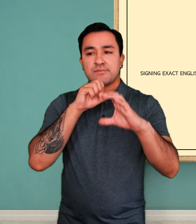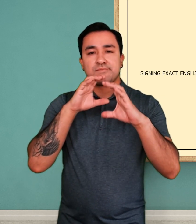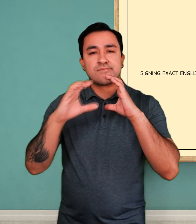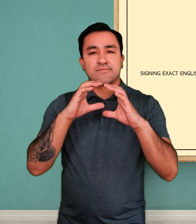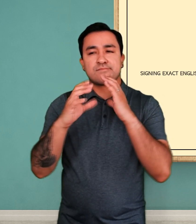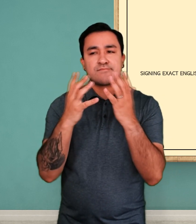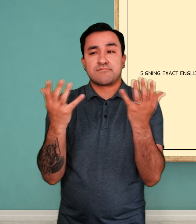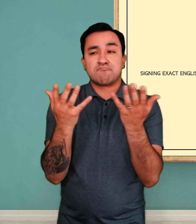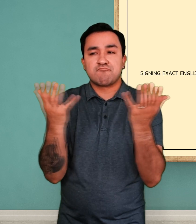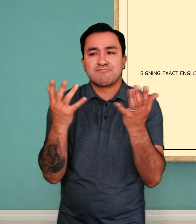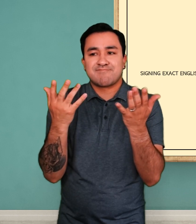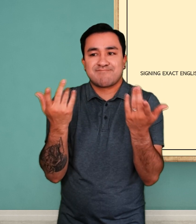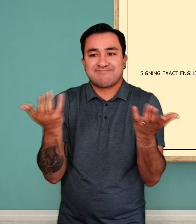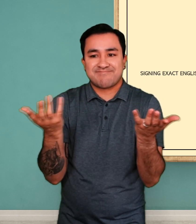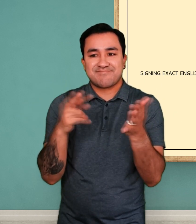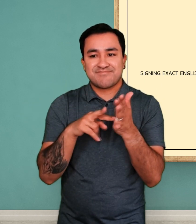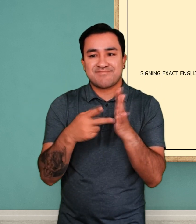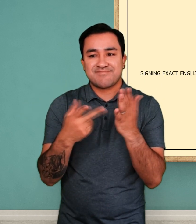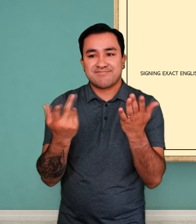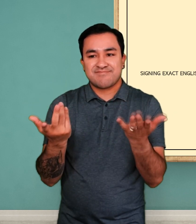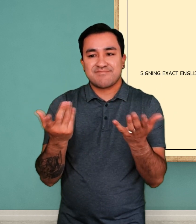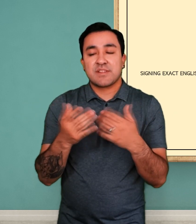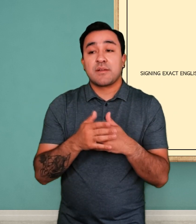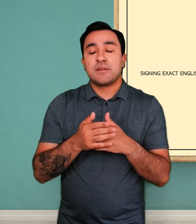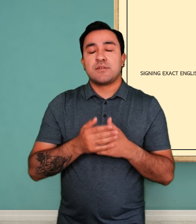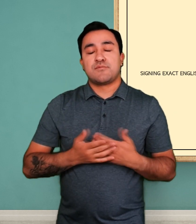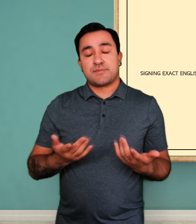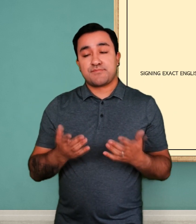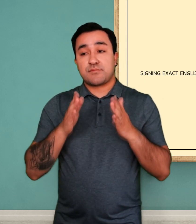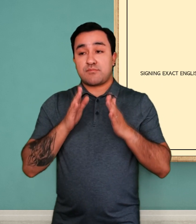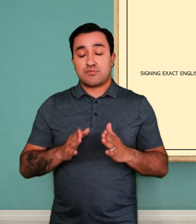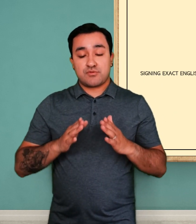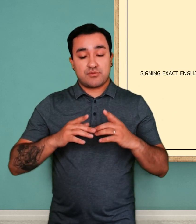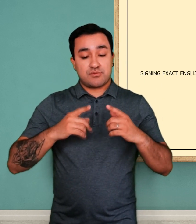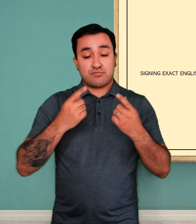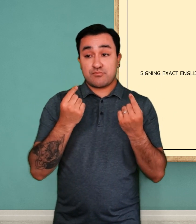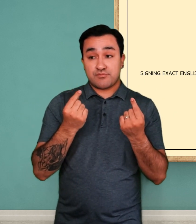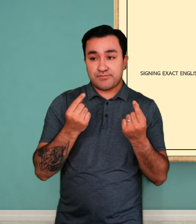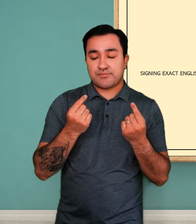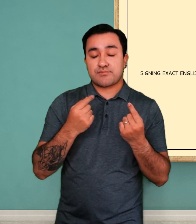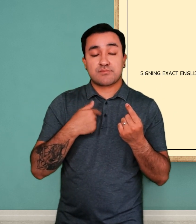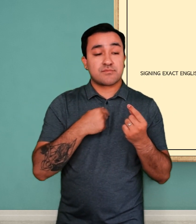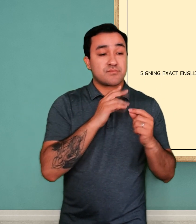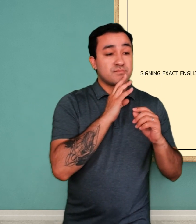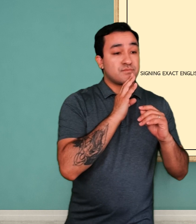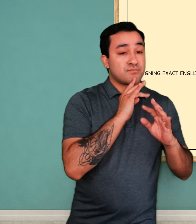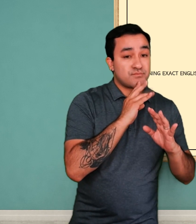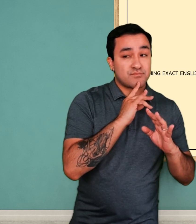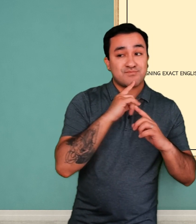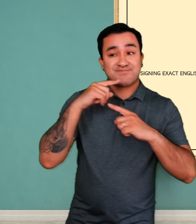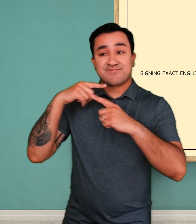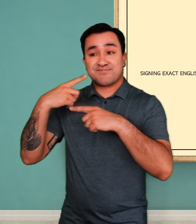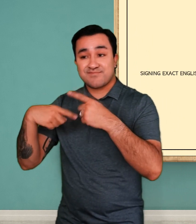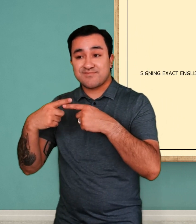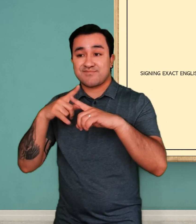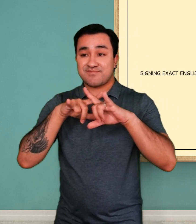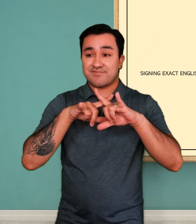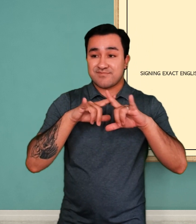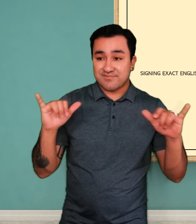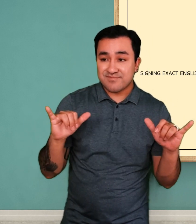Simultaneous communication, like SE, is exactly as the name conveys. It is when the person uses a sign language and spoken